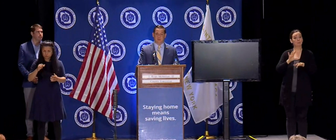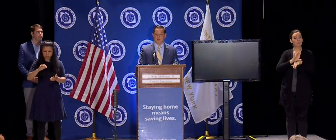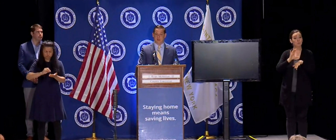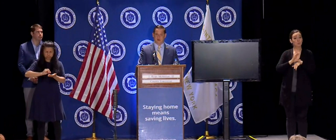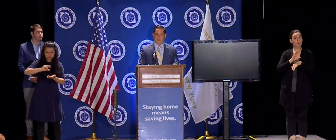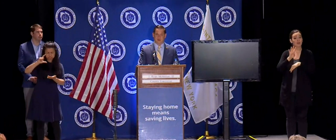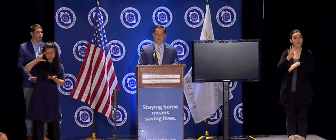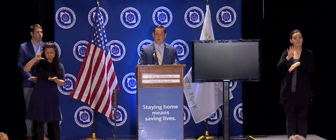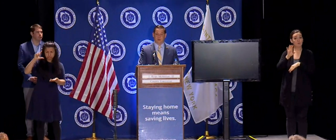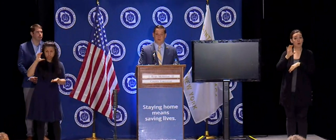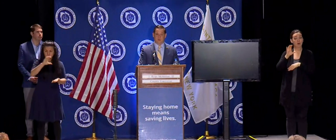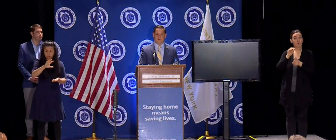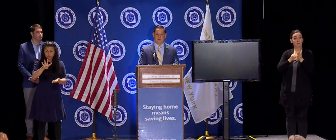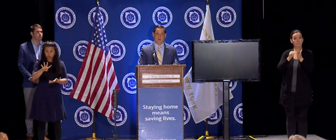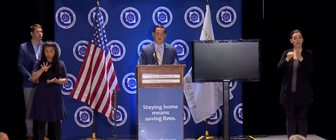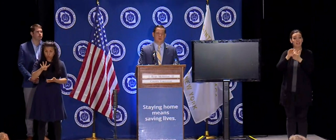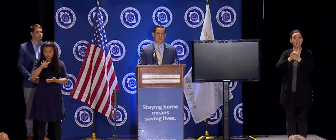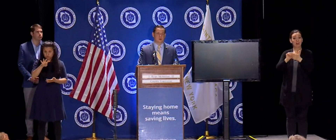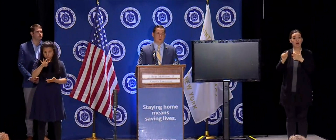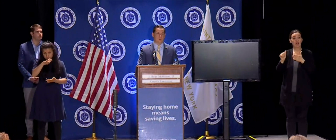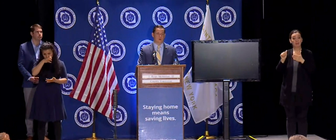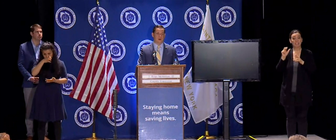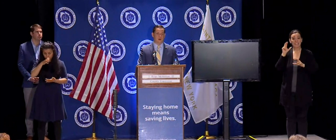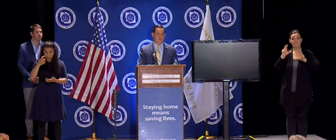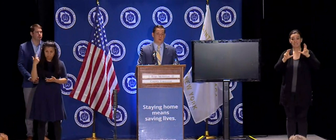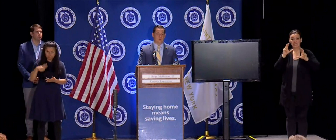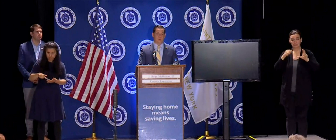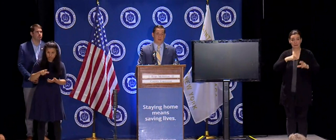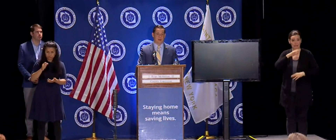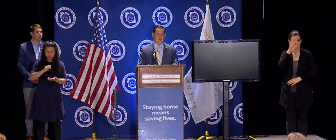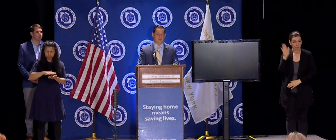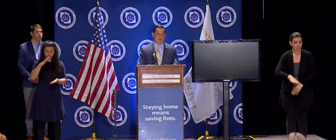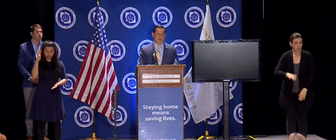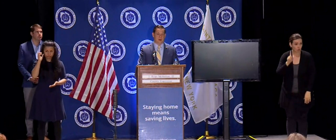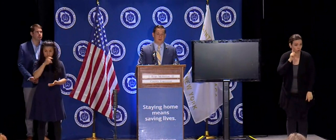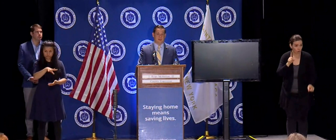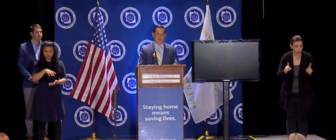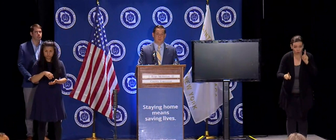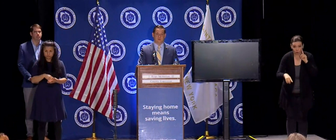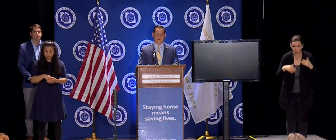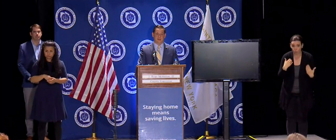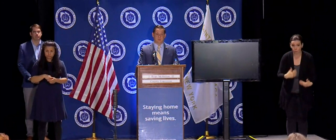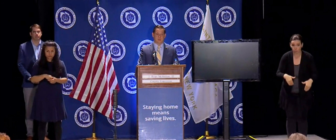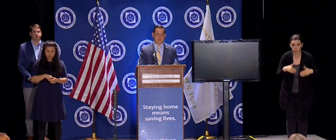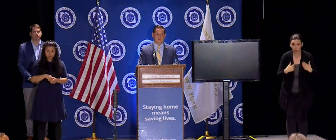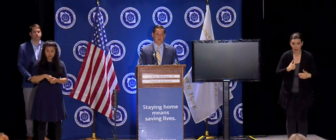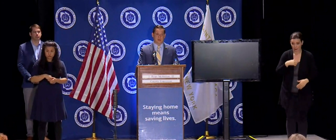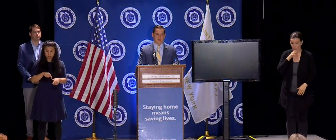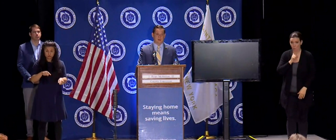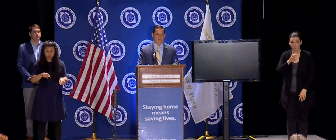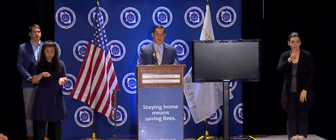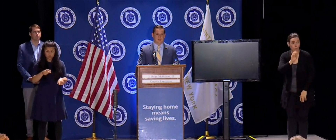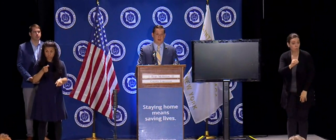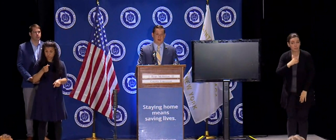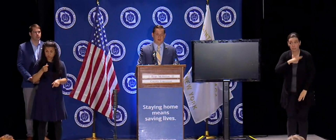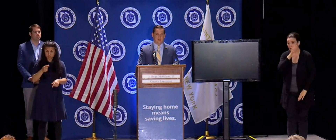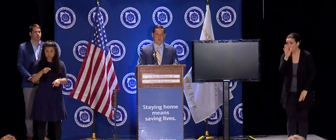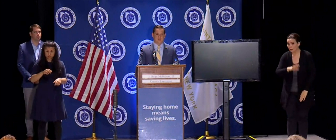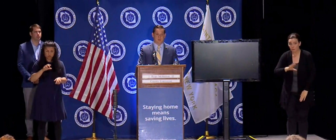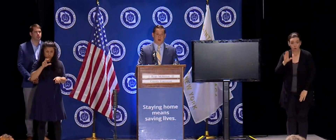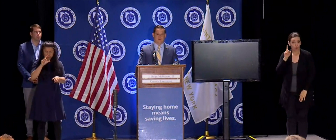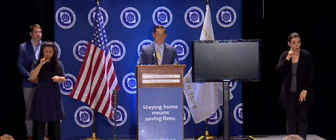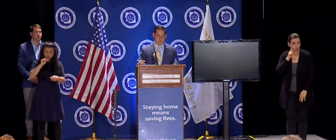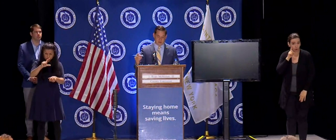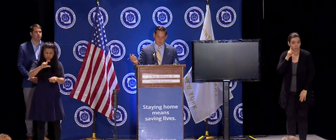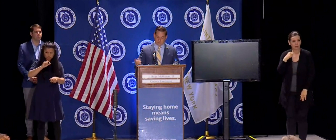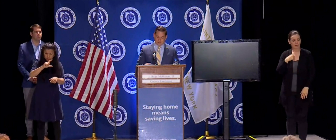Hasn't happened in my generation. I'm 40 years old. So when you look at that type of investment and you look at all